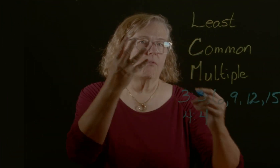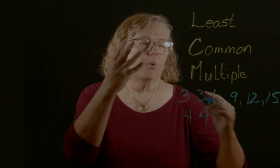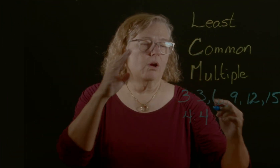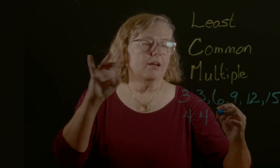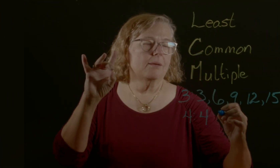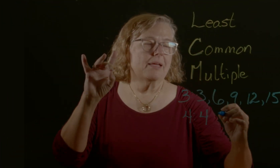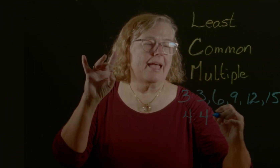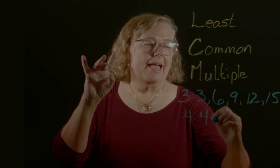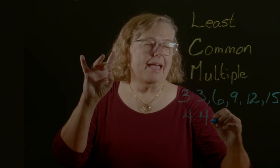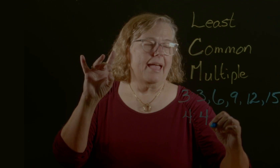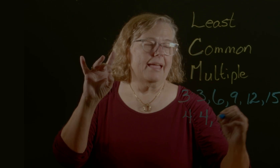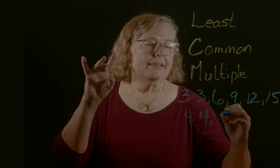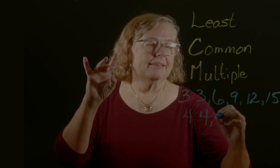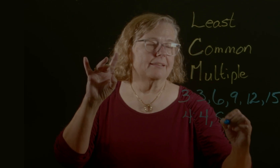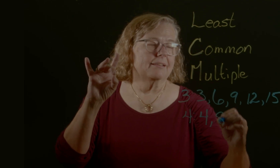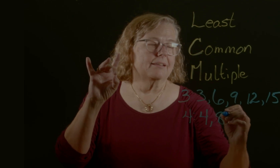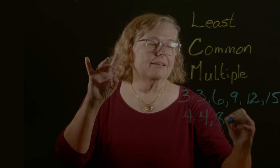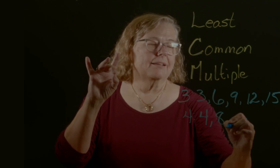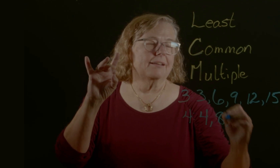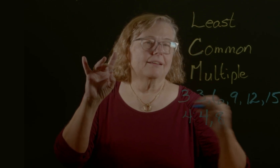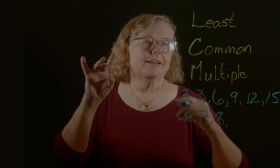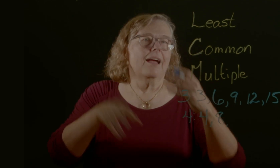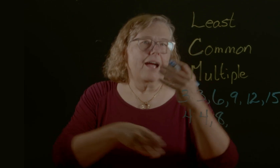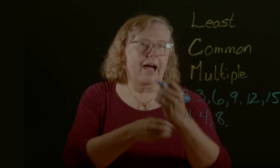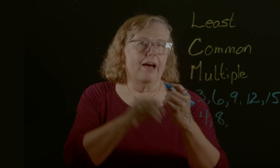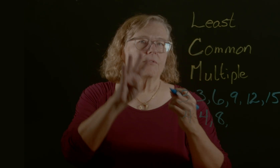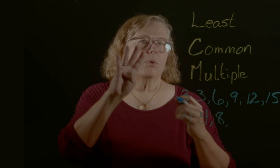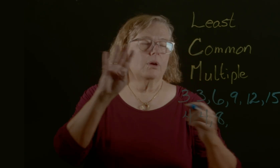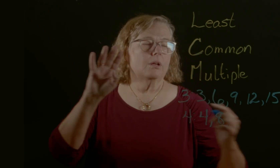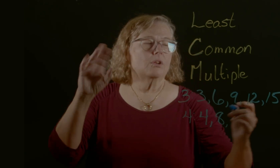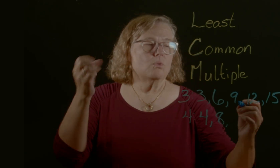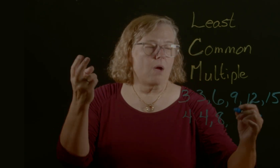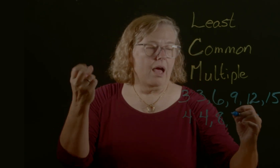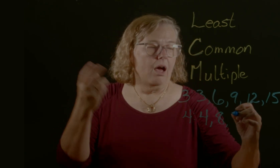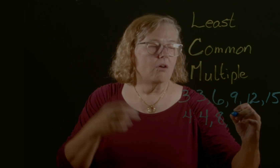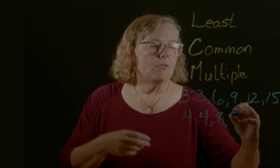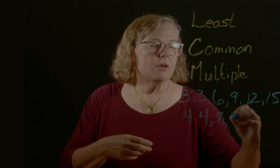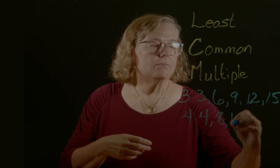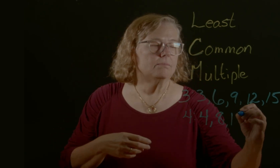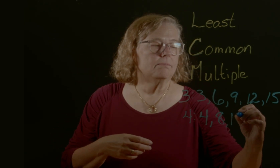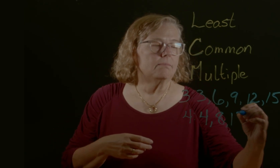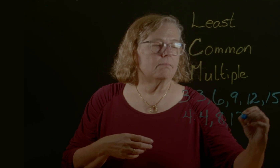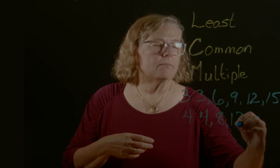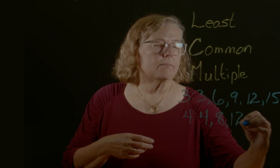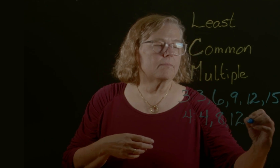4, get 8, add 4, we get 12,